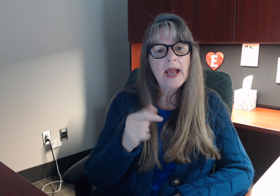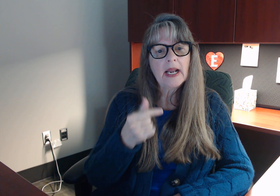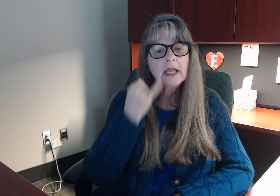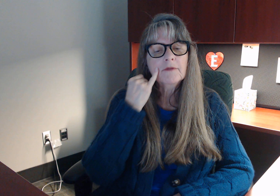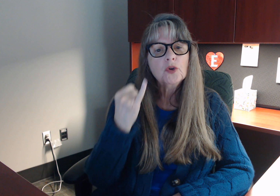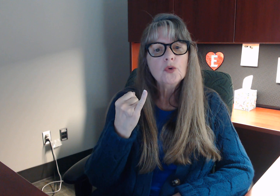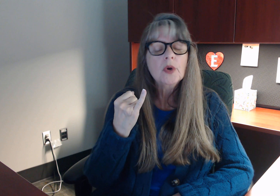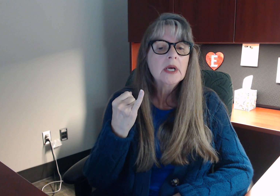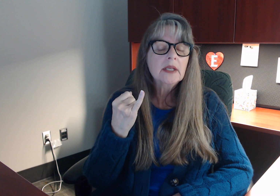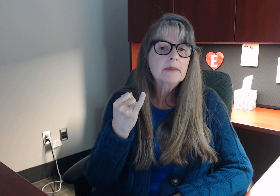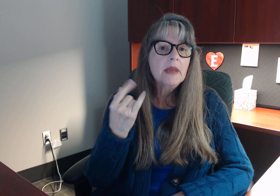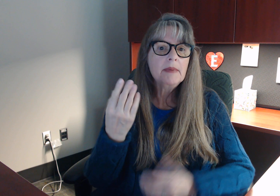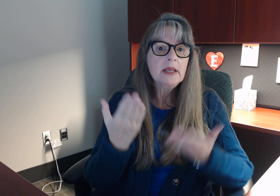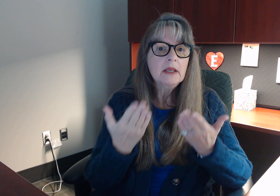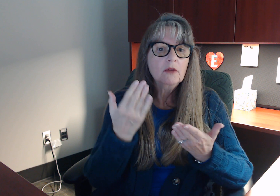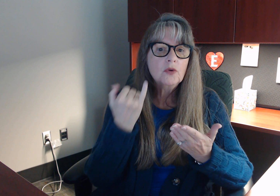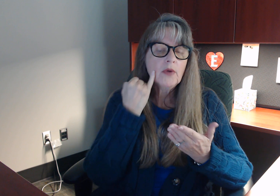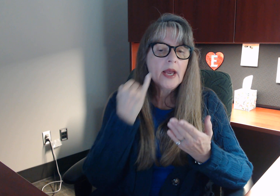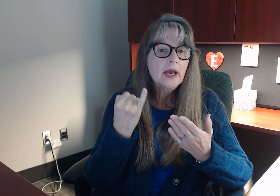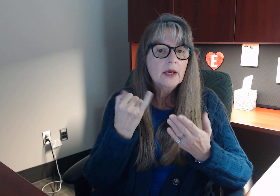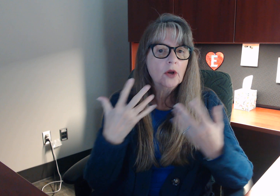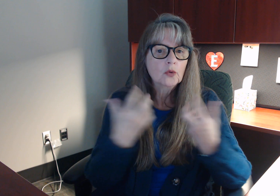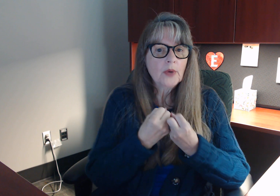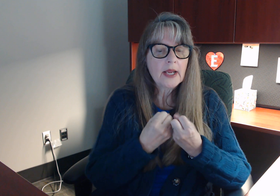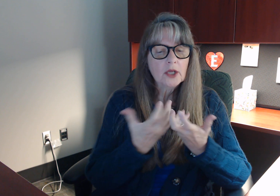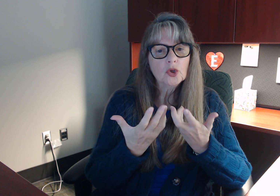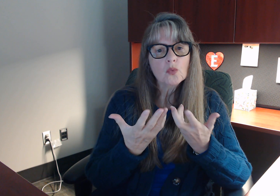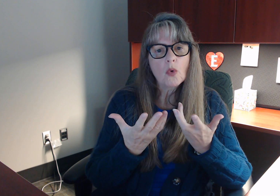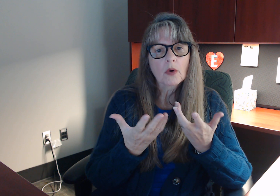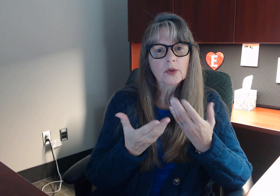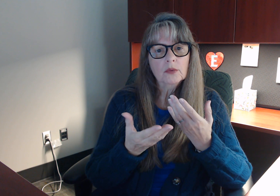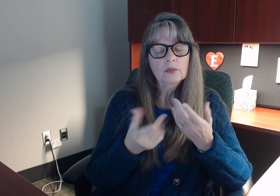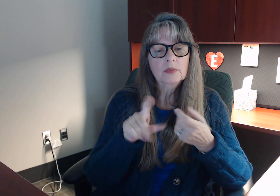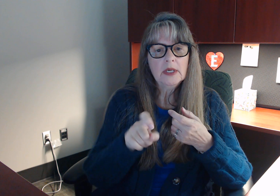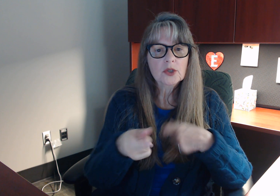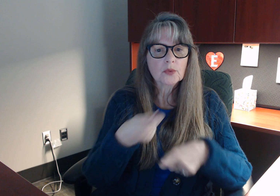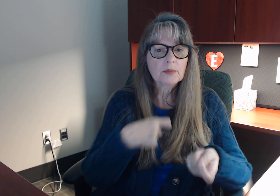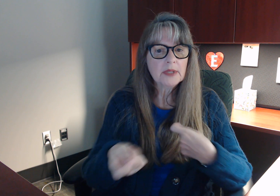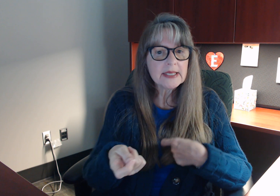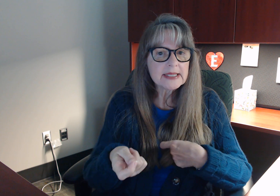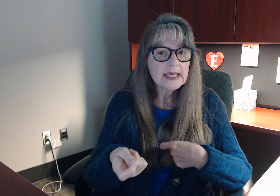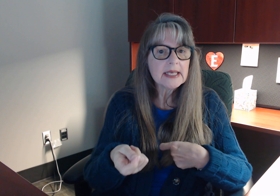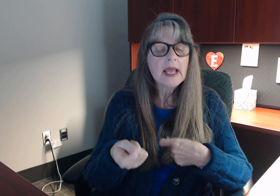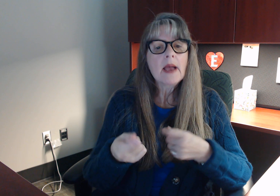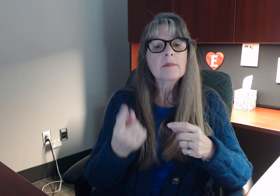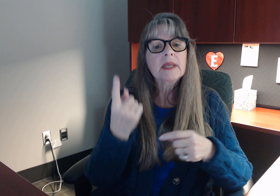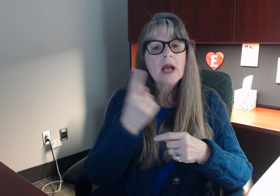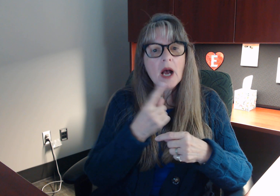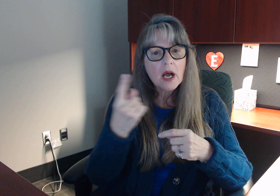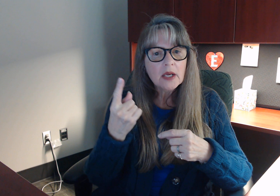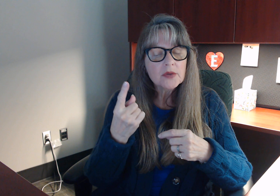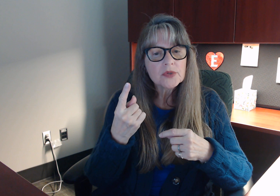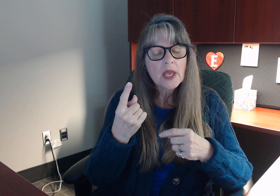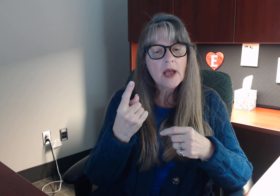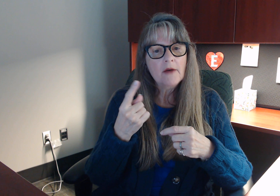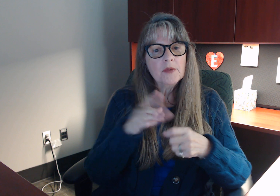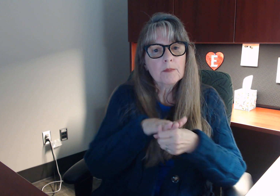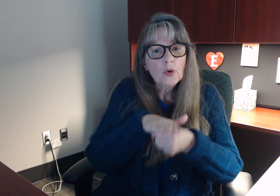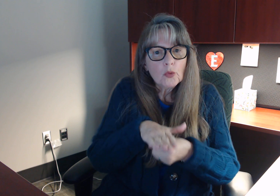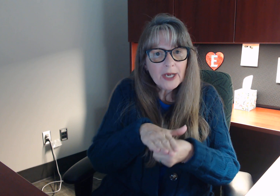like maybe if you've had a wreck and you needed to replace it, because of the pressure